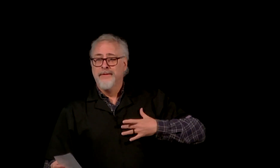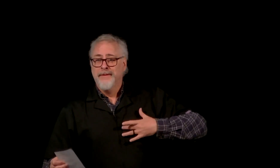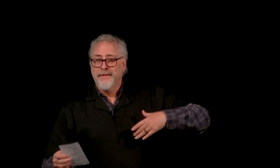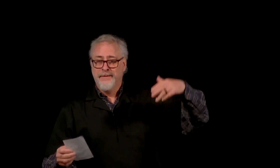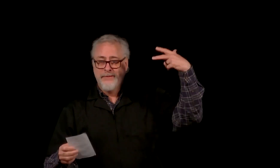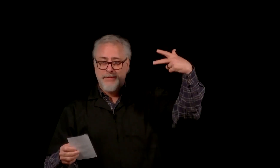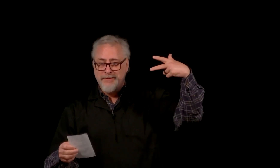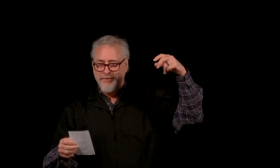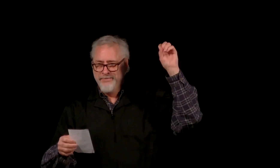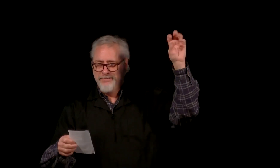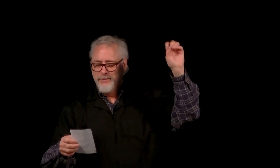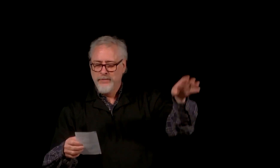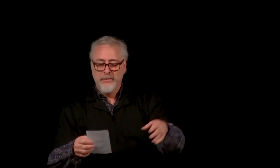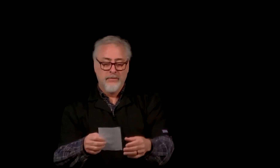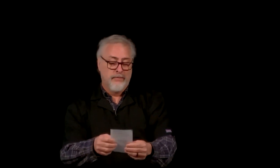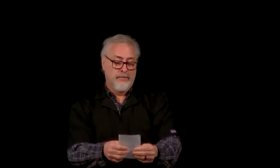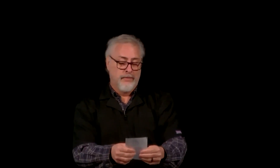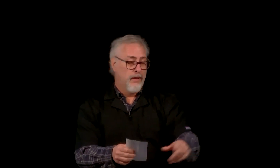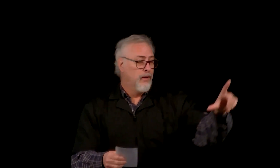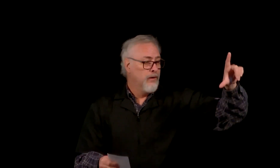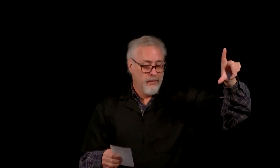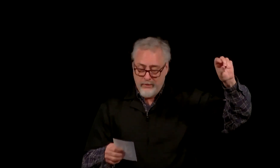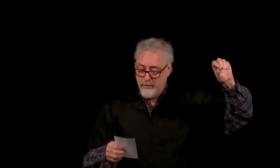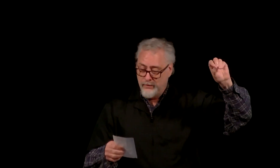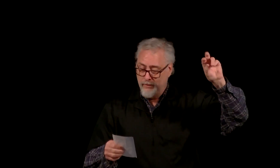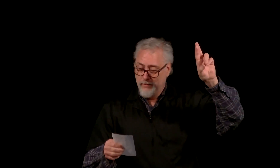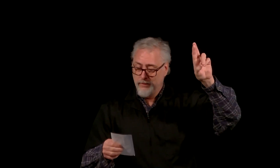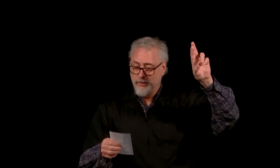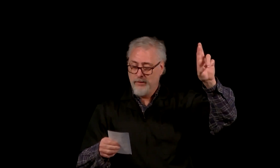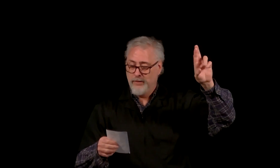We have birthdays we want to celebrate, three of them today.